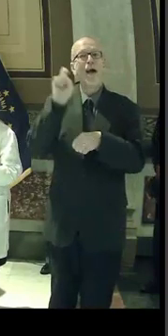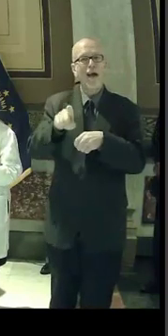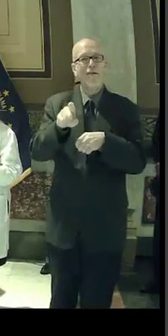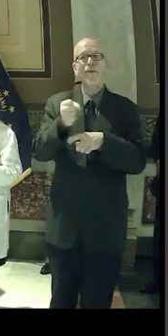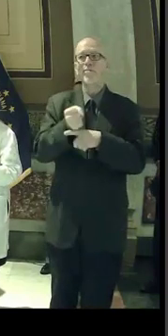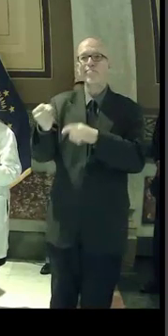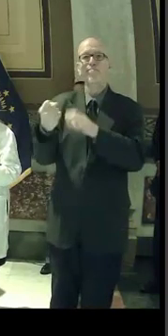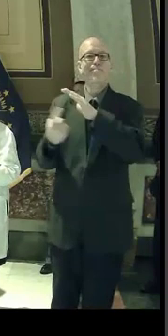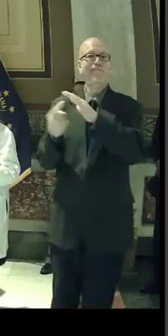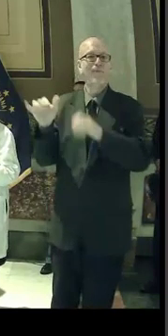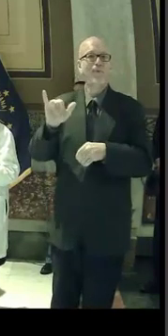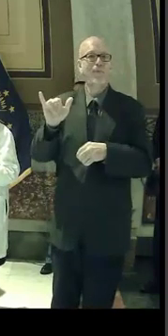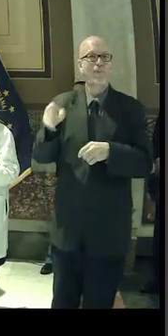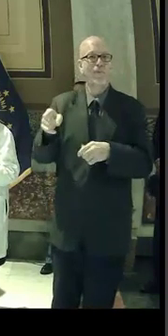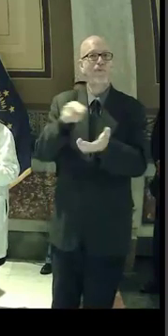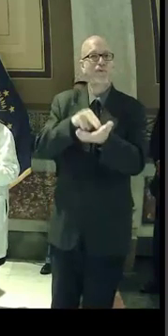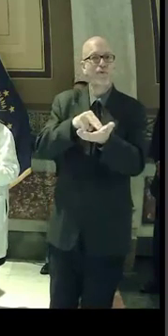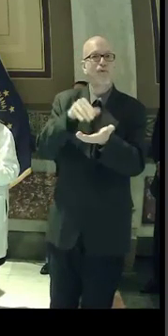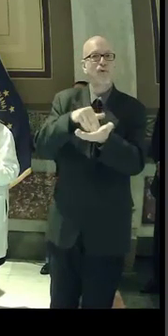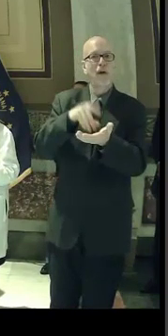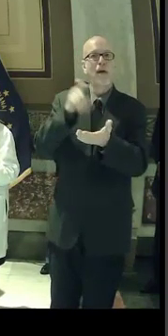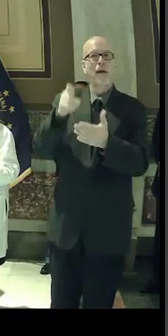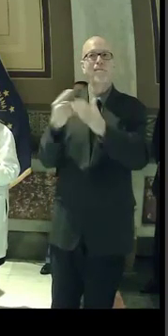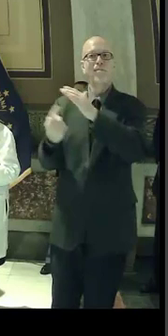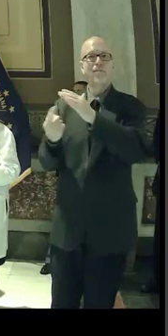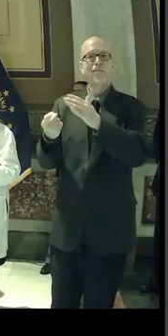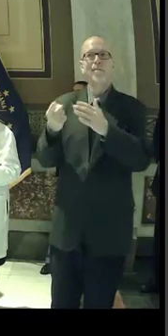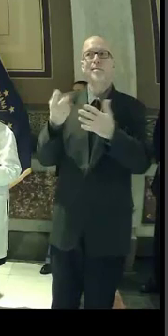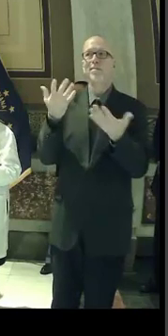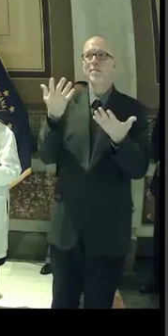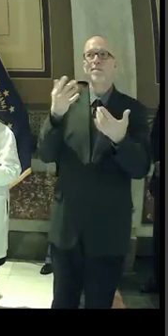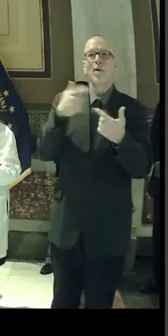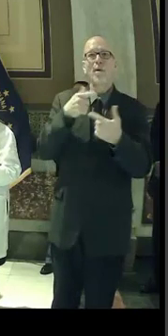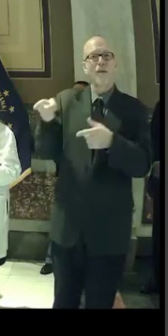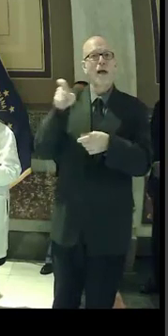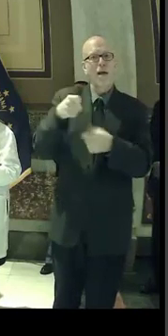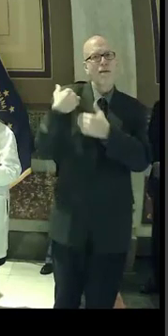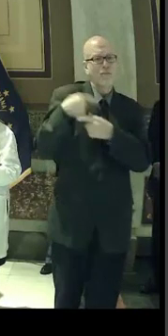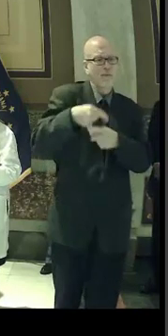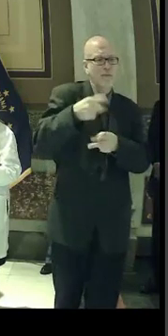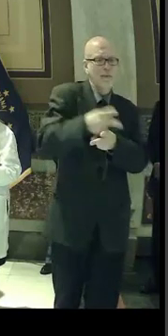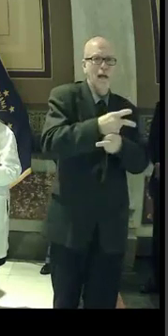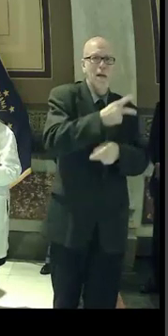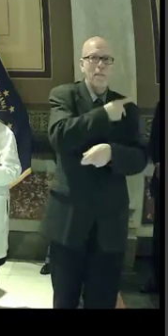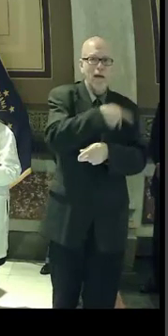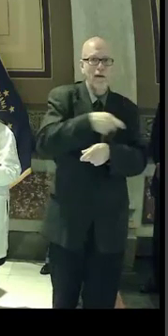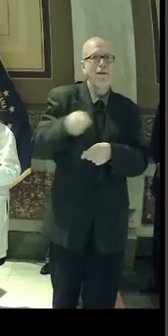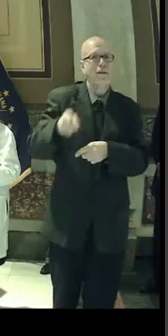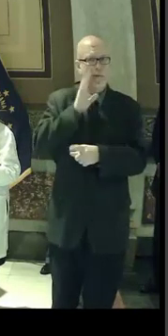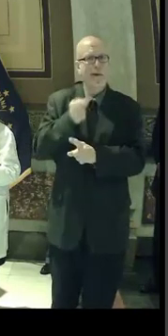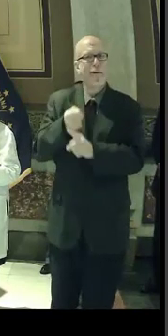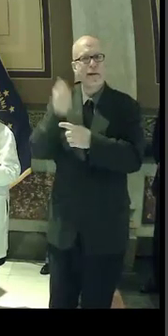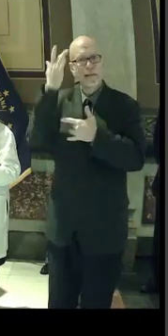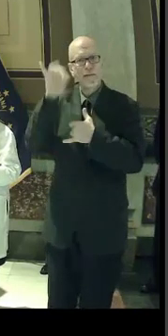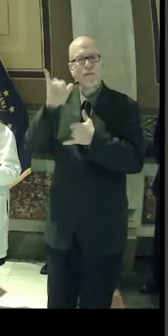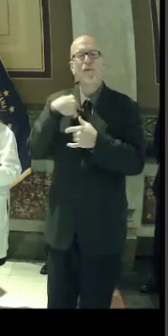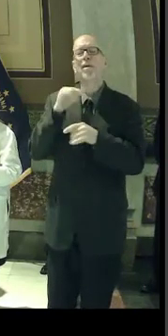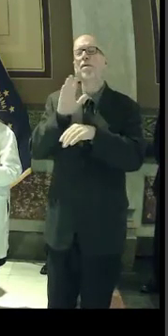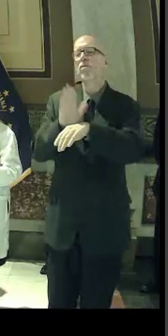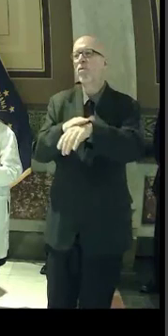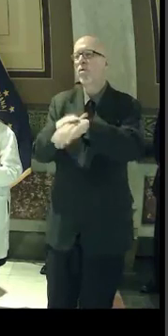is paramount right now. We will not have enough healthcare workers to take care of all the patients that are going to get sick. So I caution all of you to be